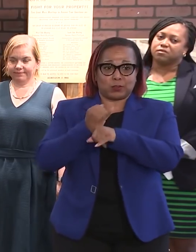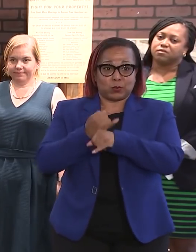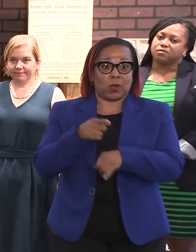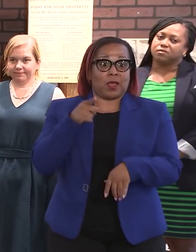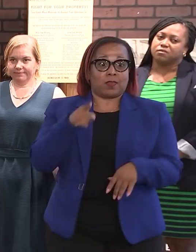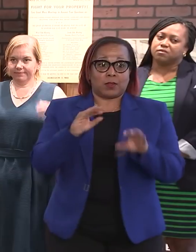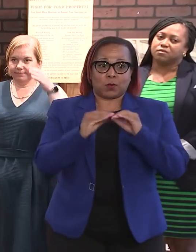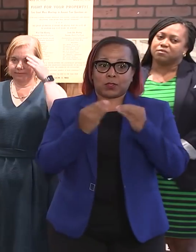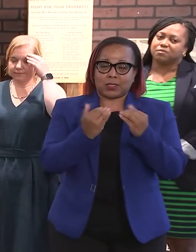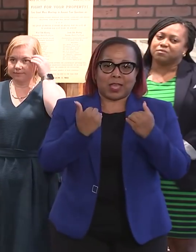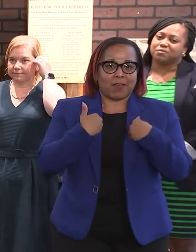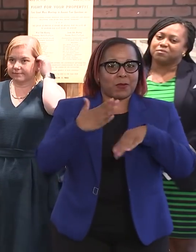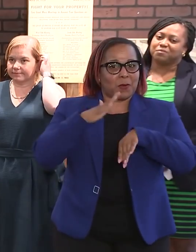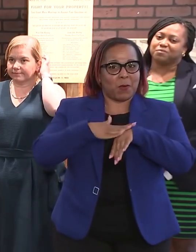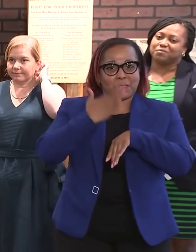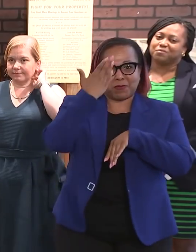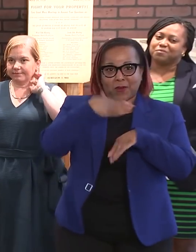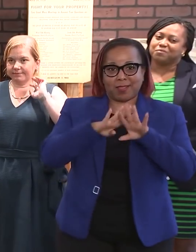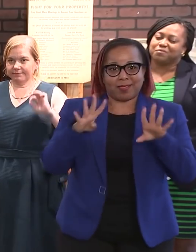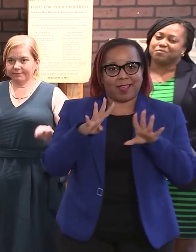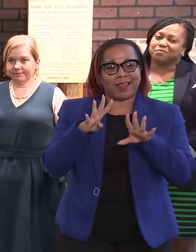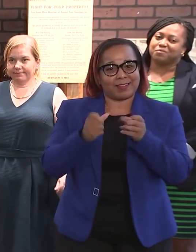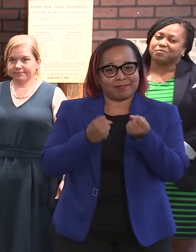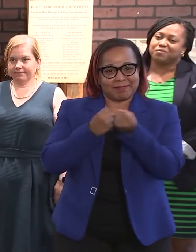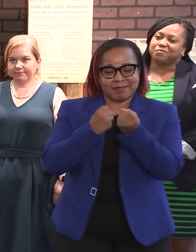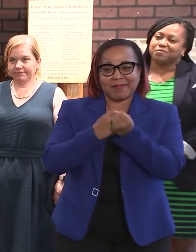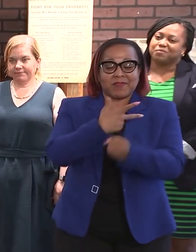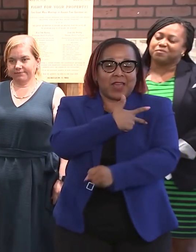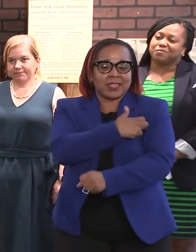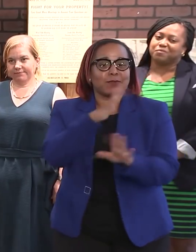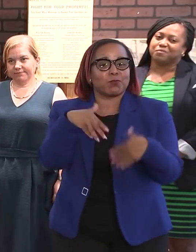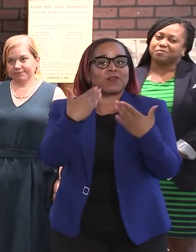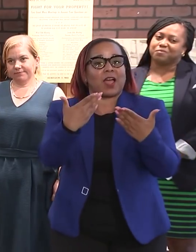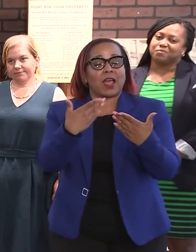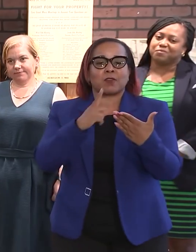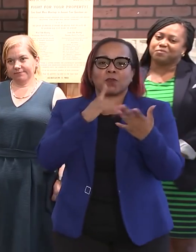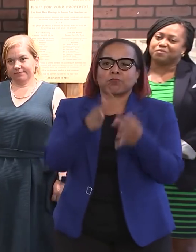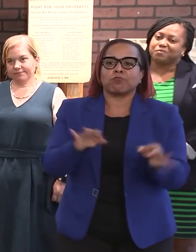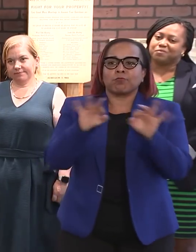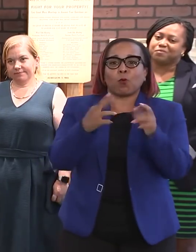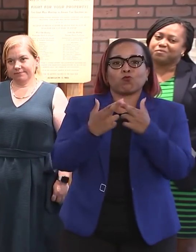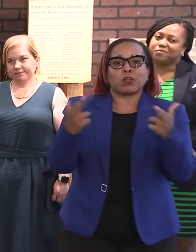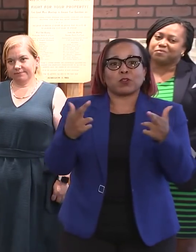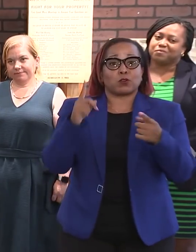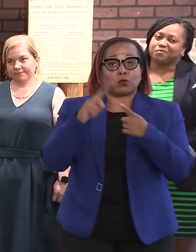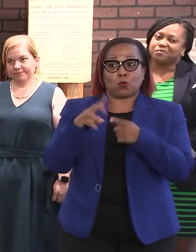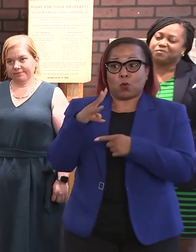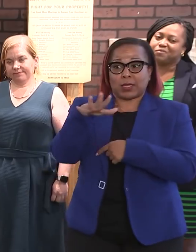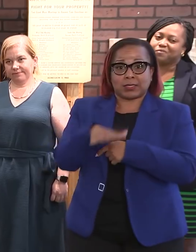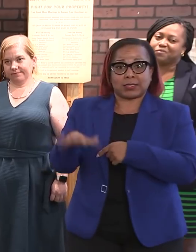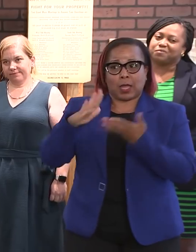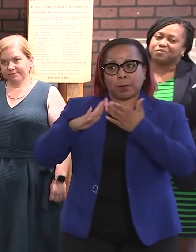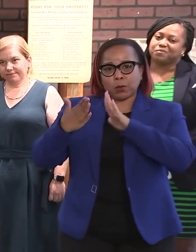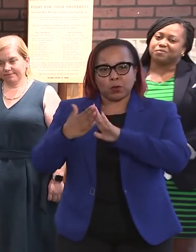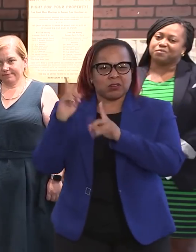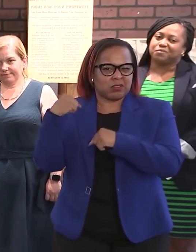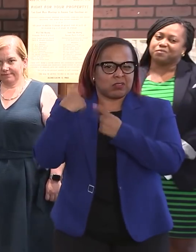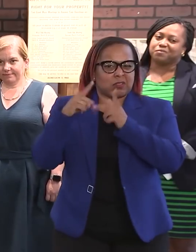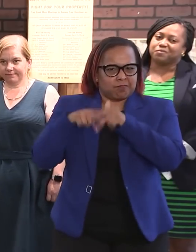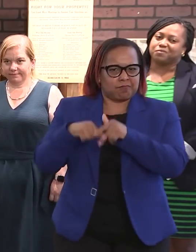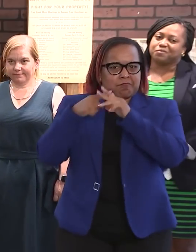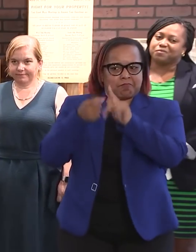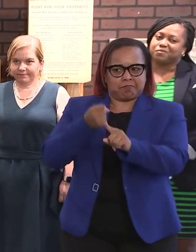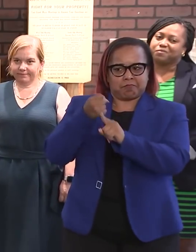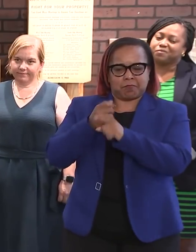These organizations have been on the front lines deploying vaccines and providing key resources to West Side communities since the onset